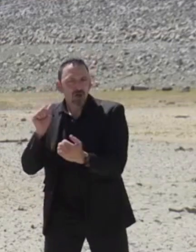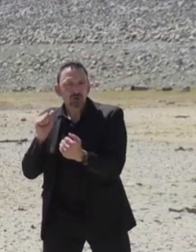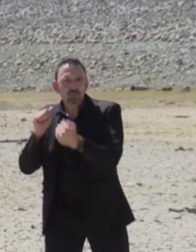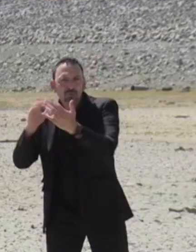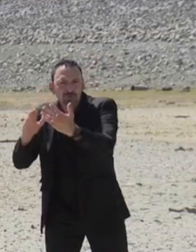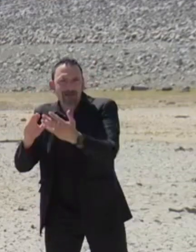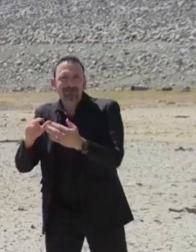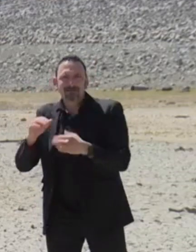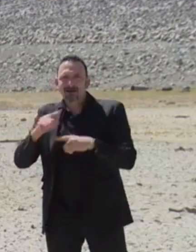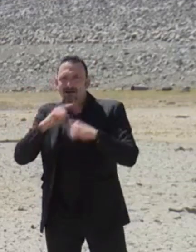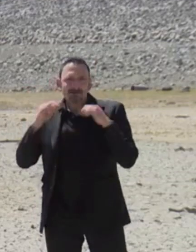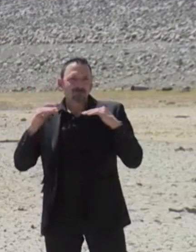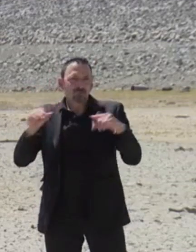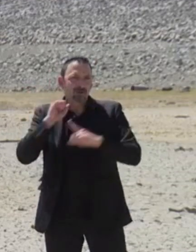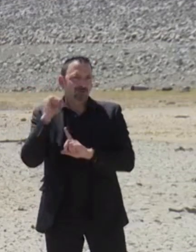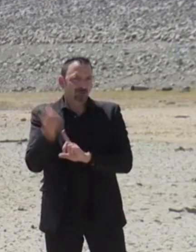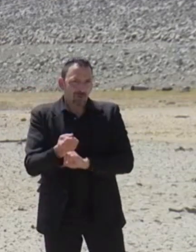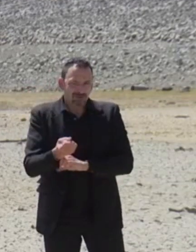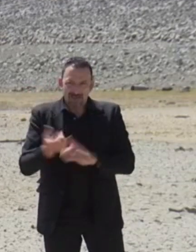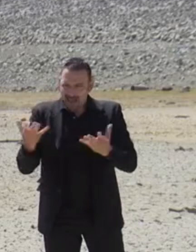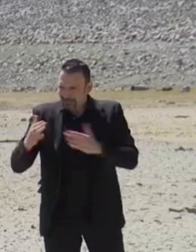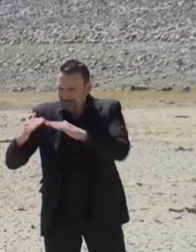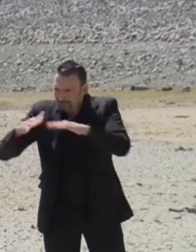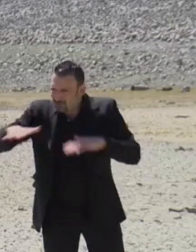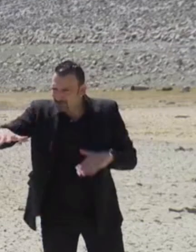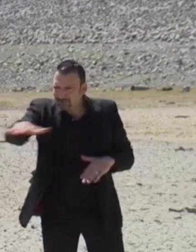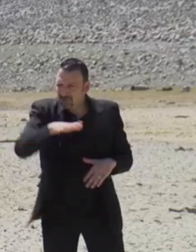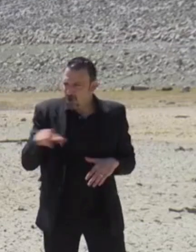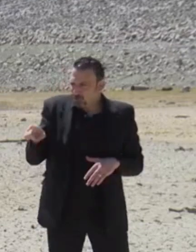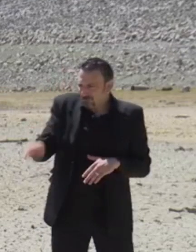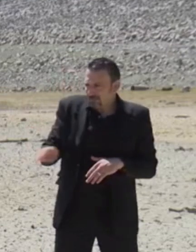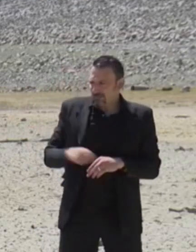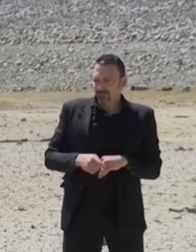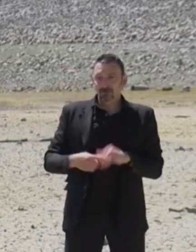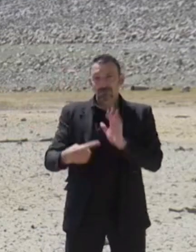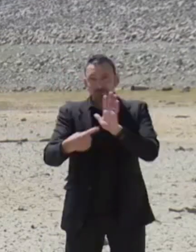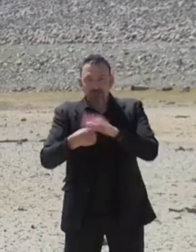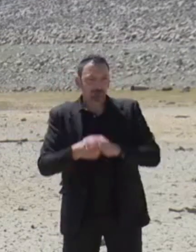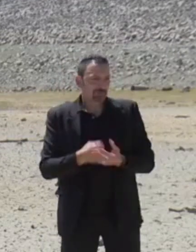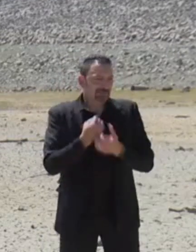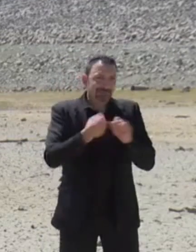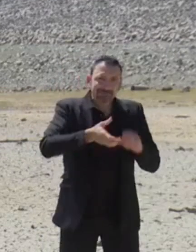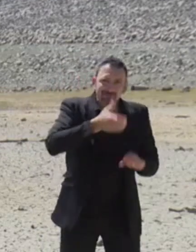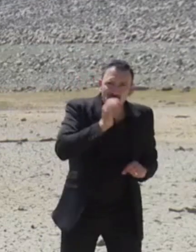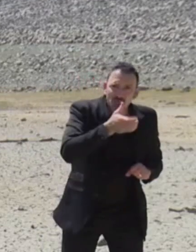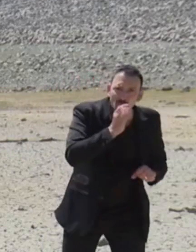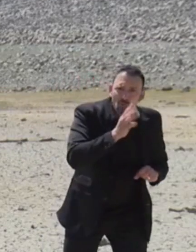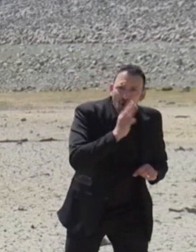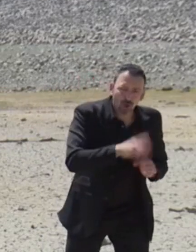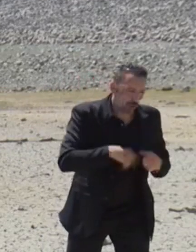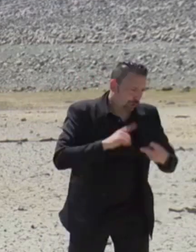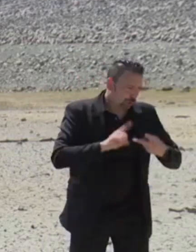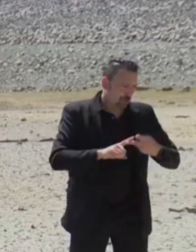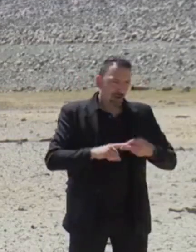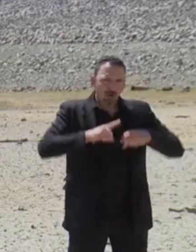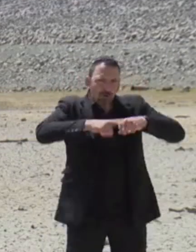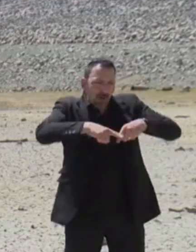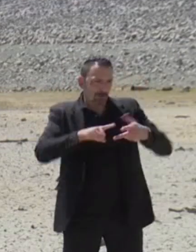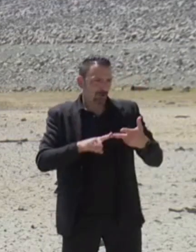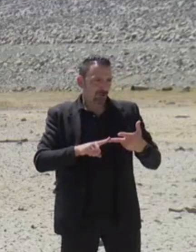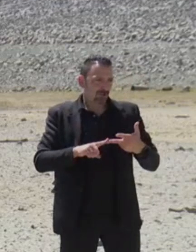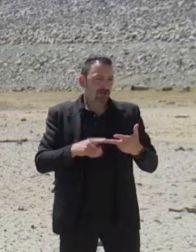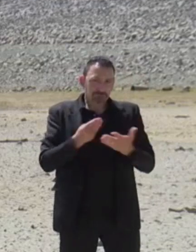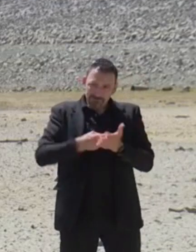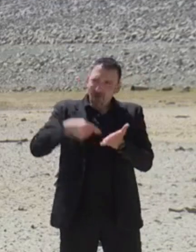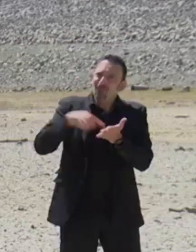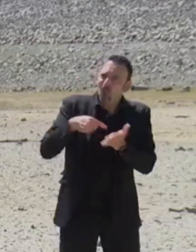drought and communities' needs, including safe drinking water, access to reliable, safe, affordable drinking